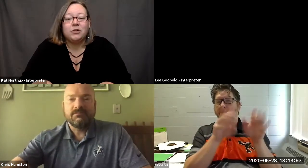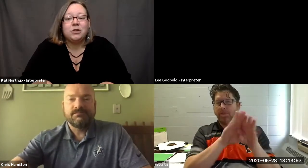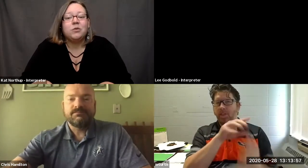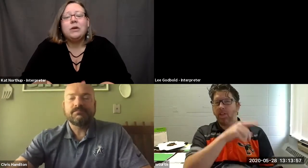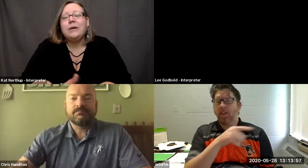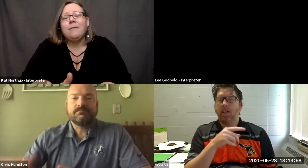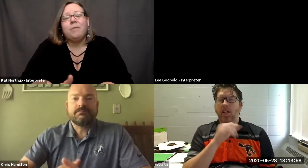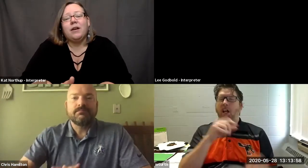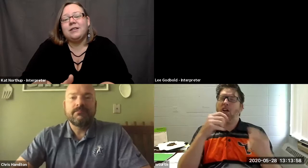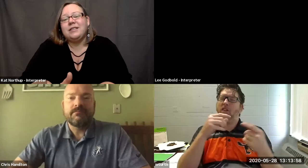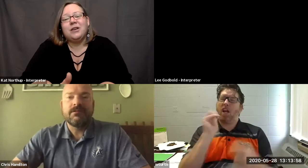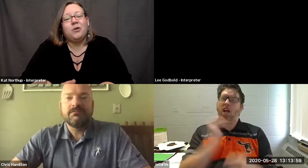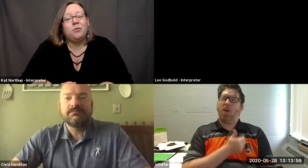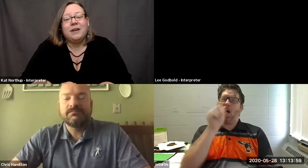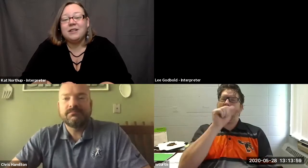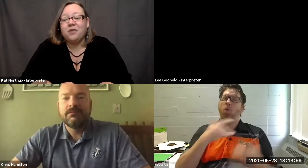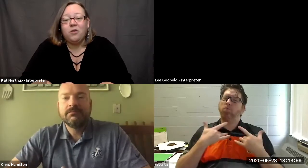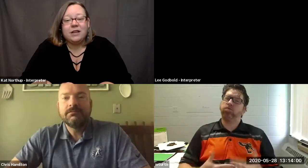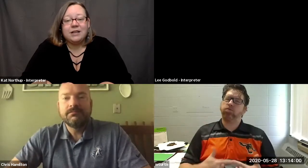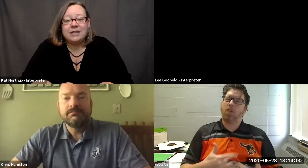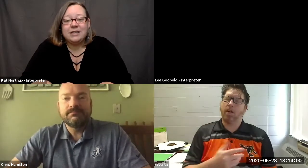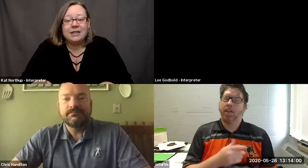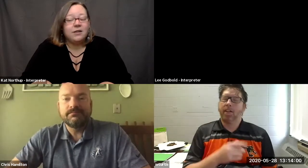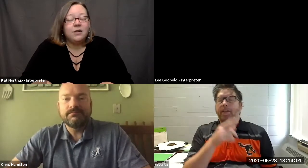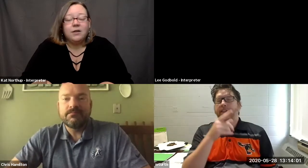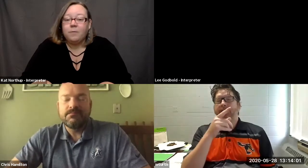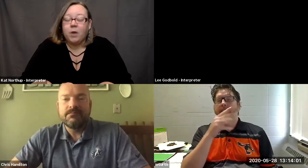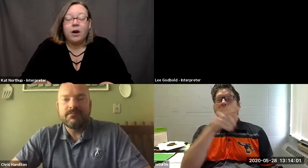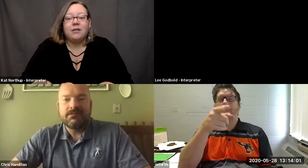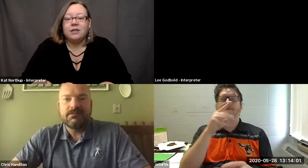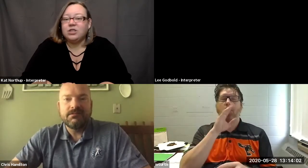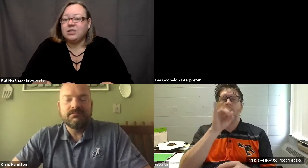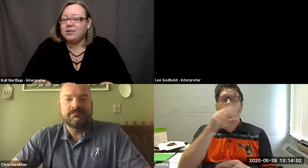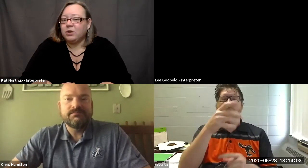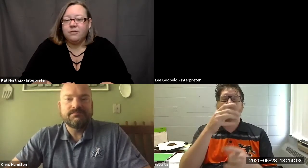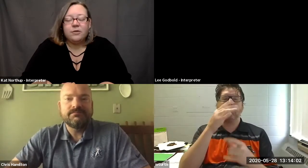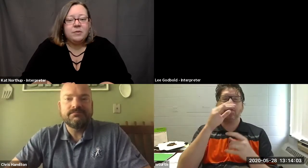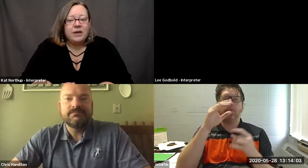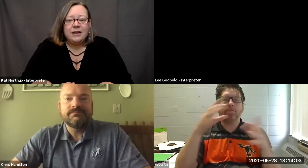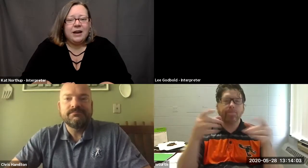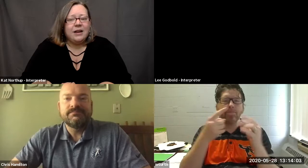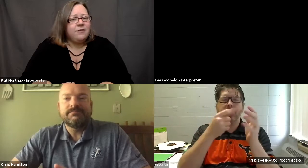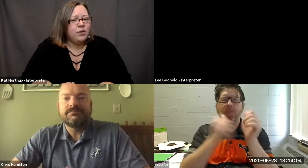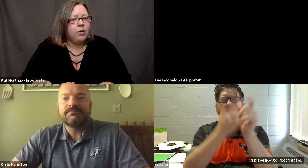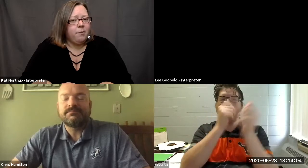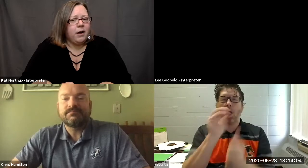to. And so because of COVID-19, our athletes just sort of kind of hit rock